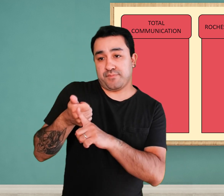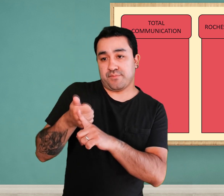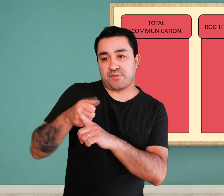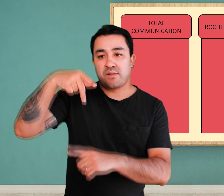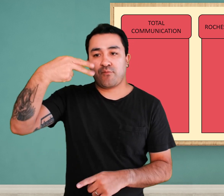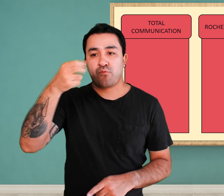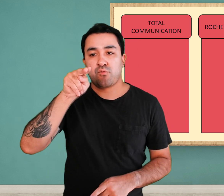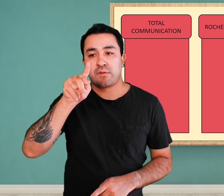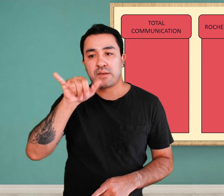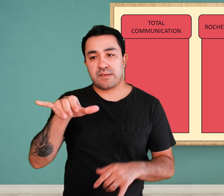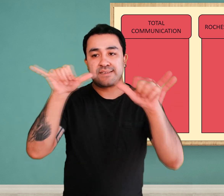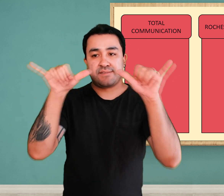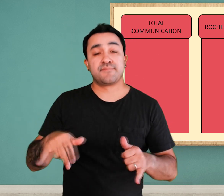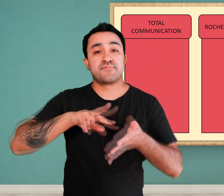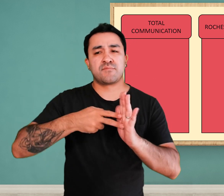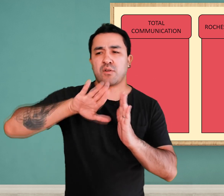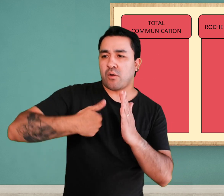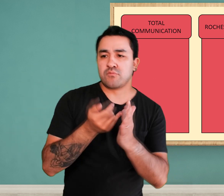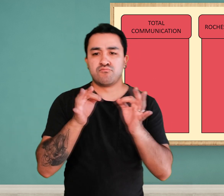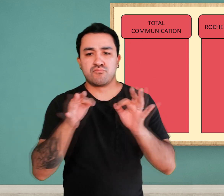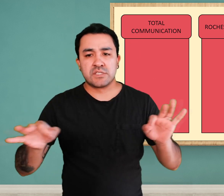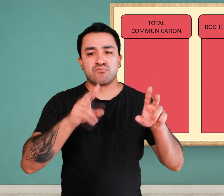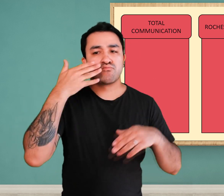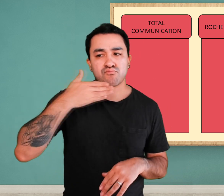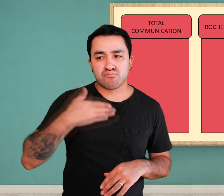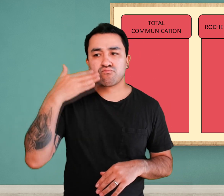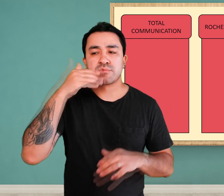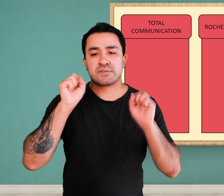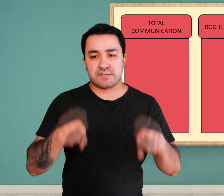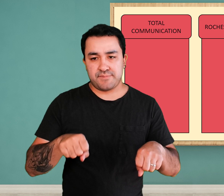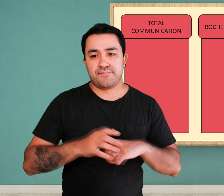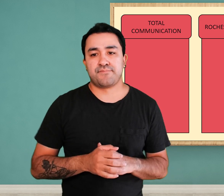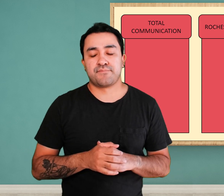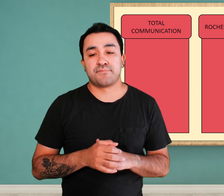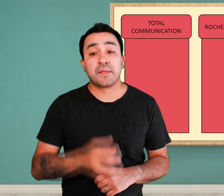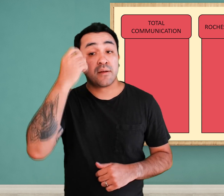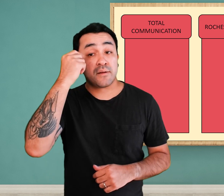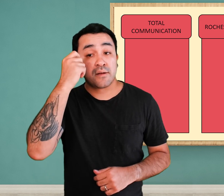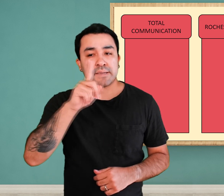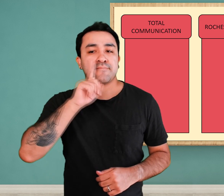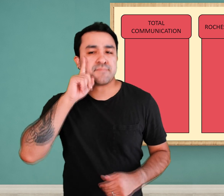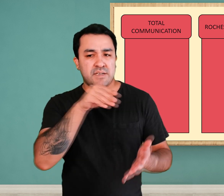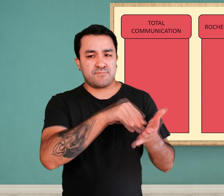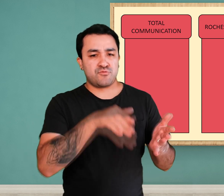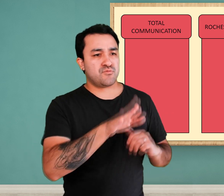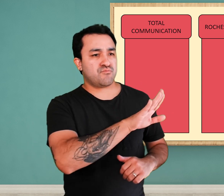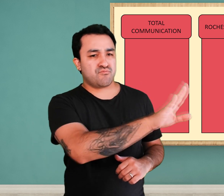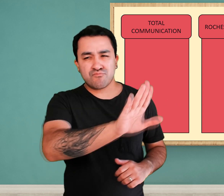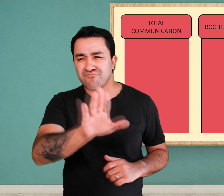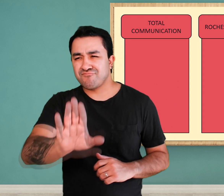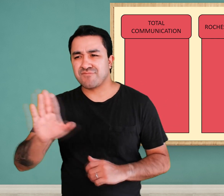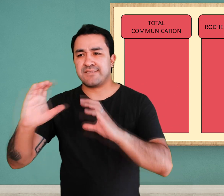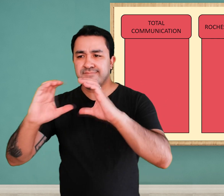the audience in identifying sounds. Cued speech is based on the phonetic alphabet and can be applied to any